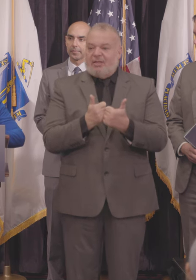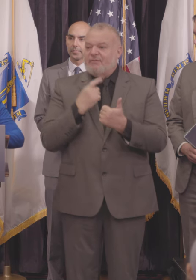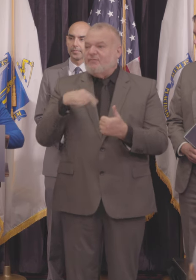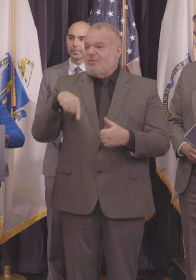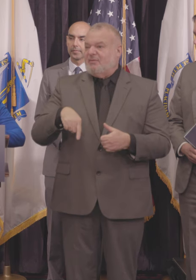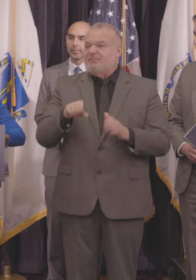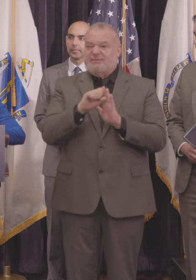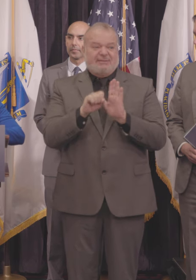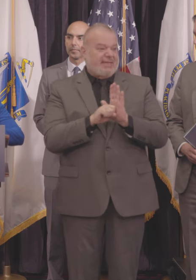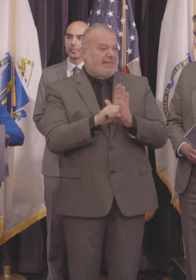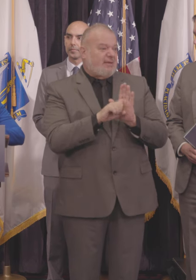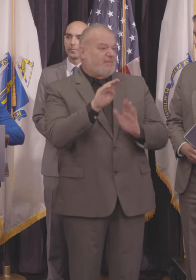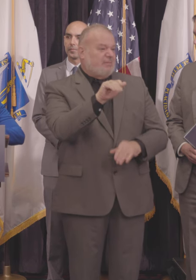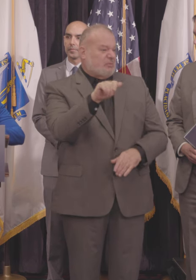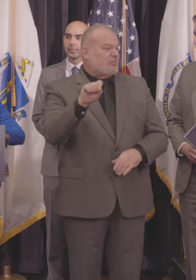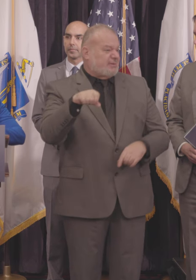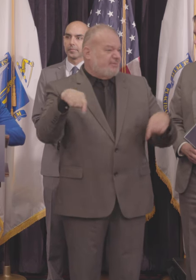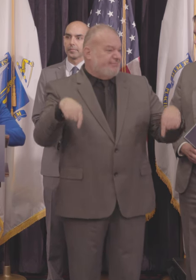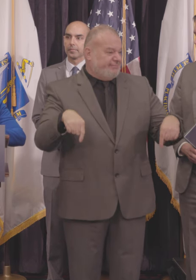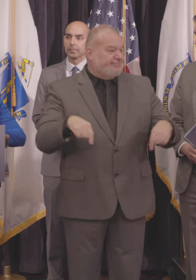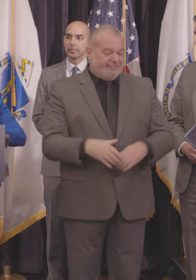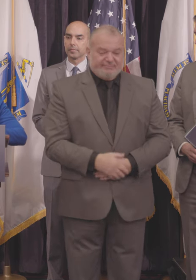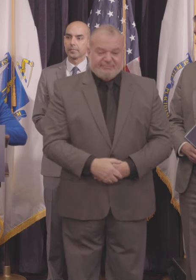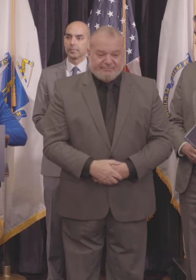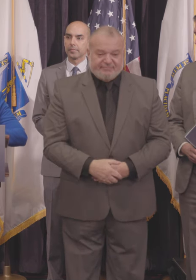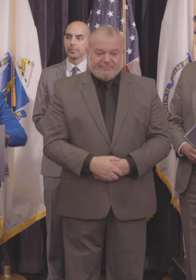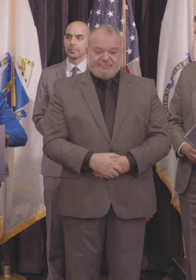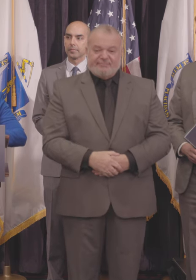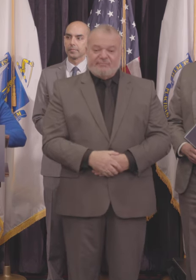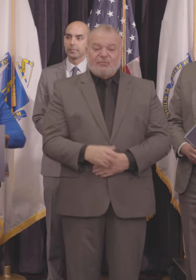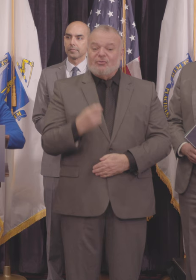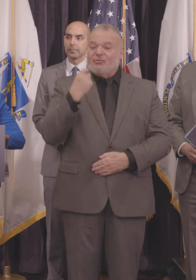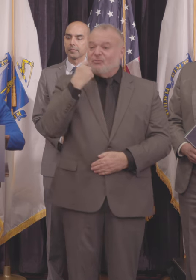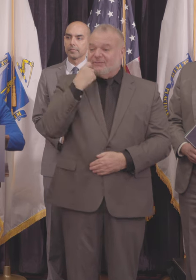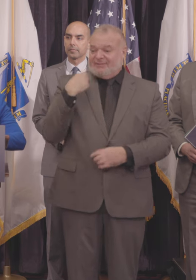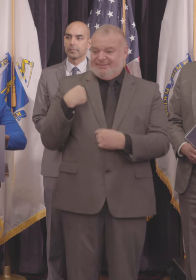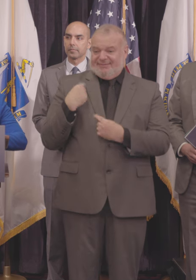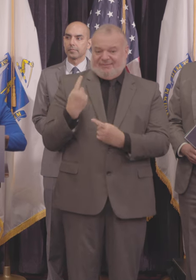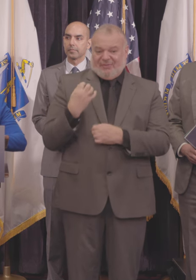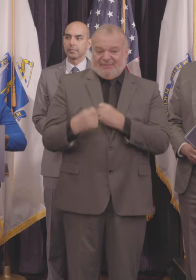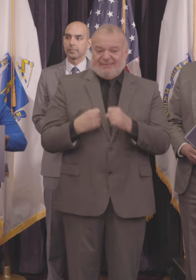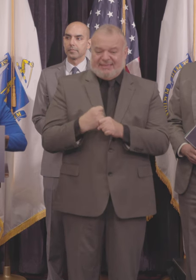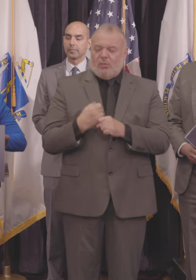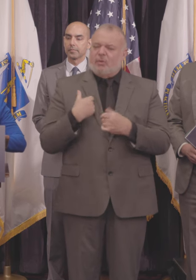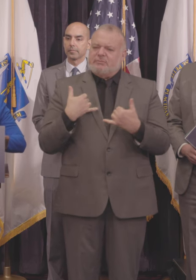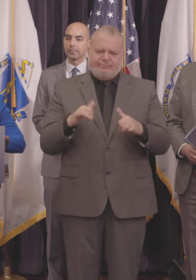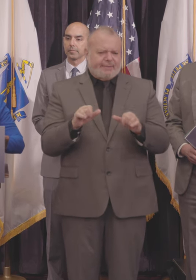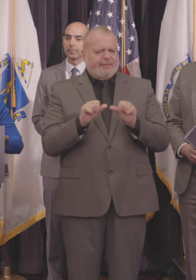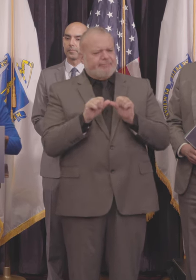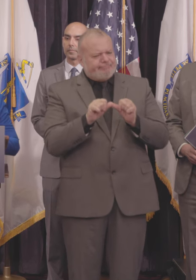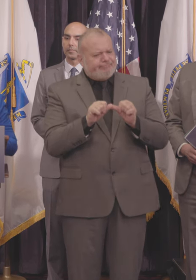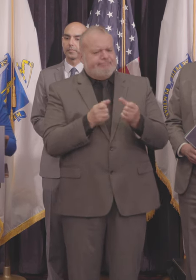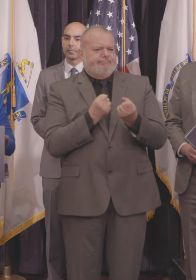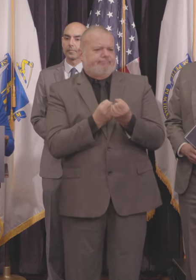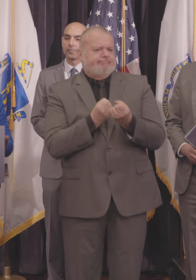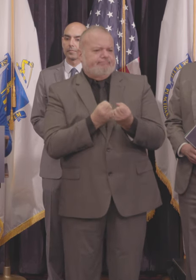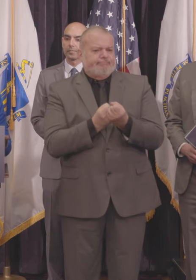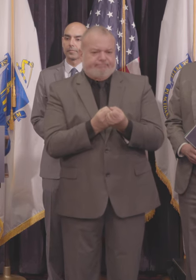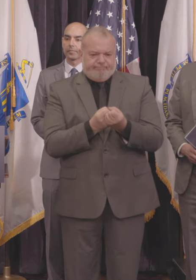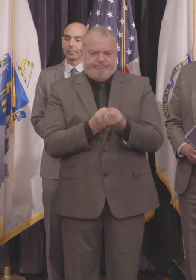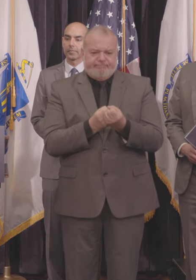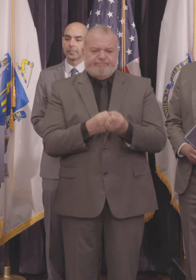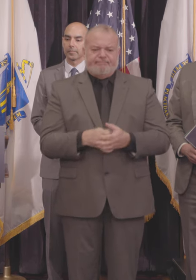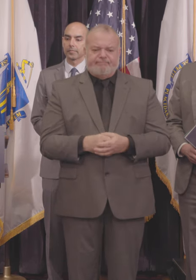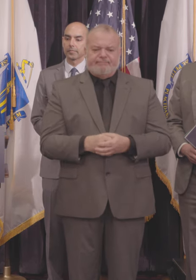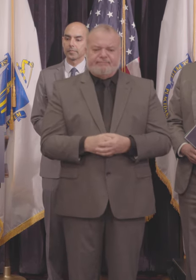made this past year, fully funding the next phase of our historic tax cuts that save money for